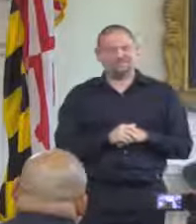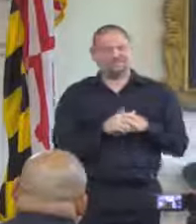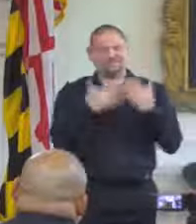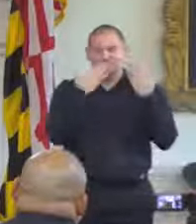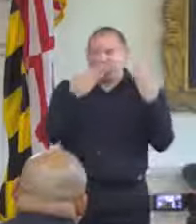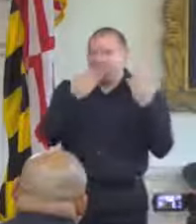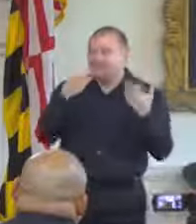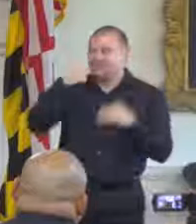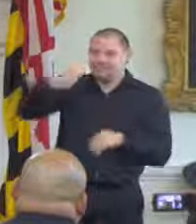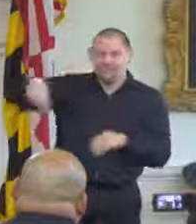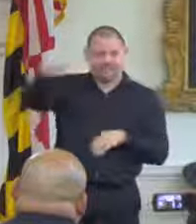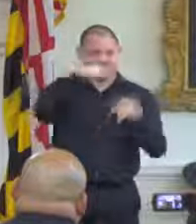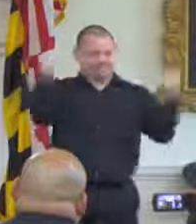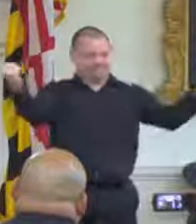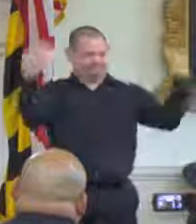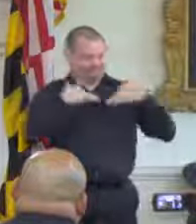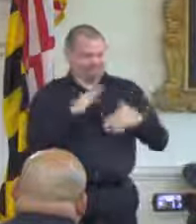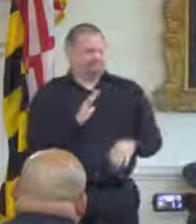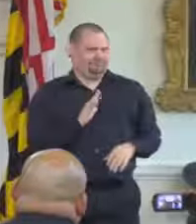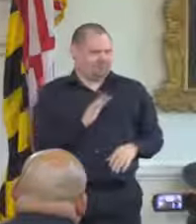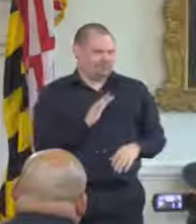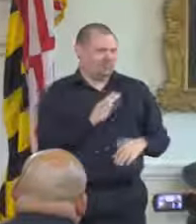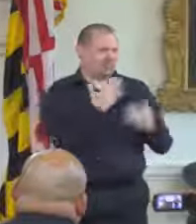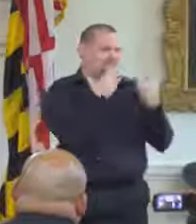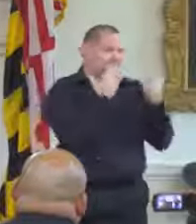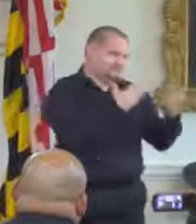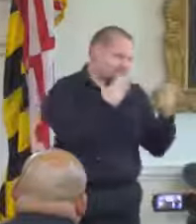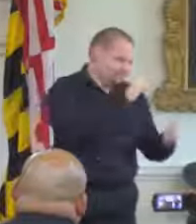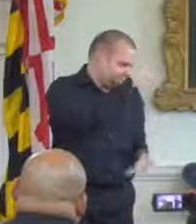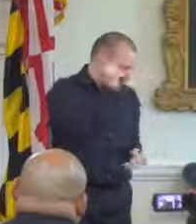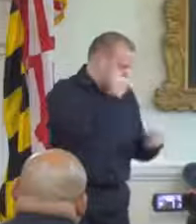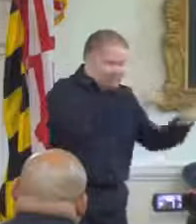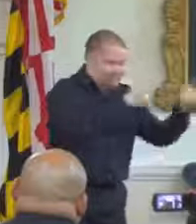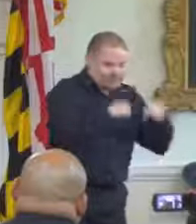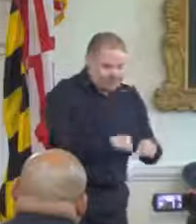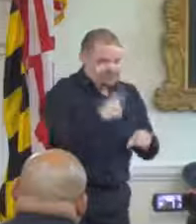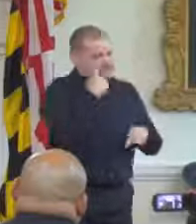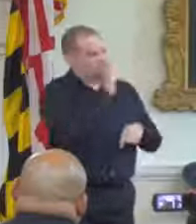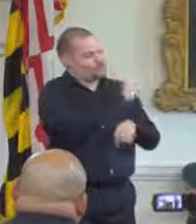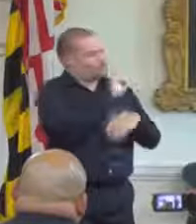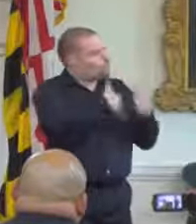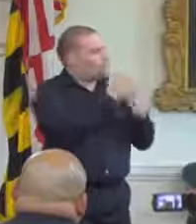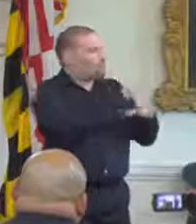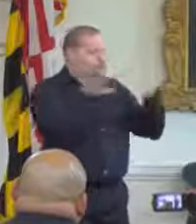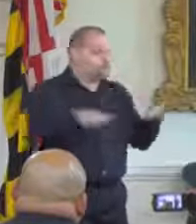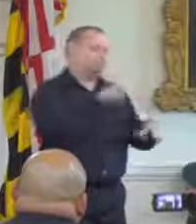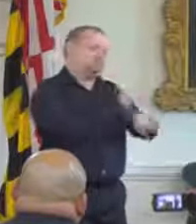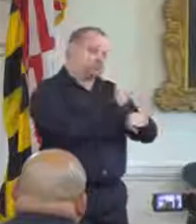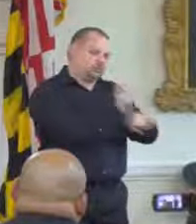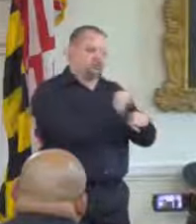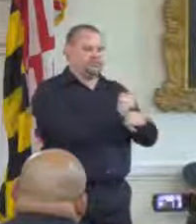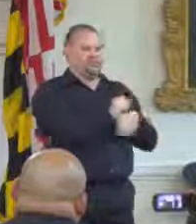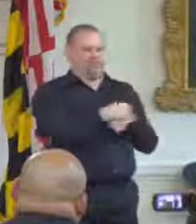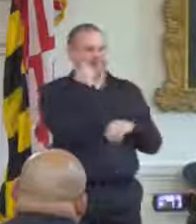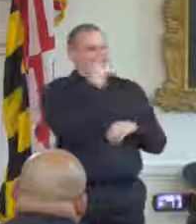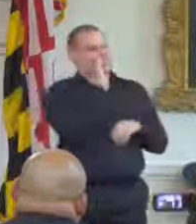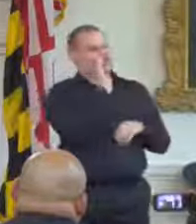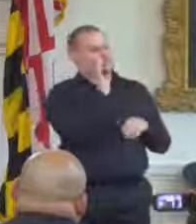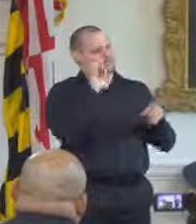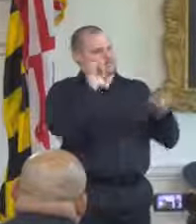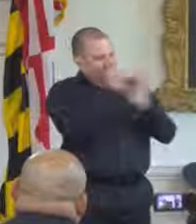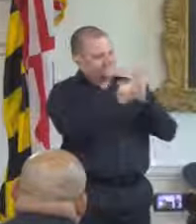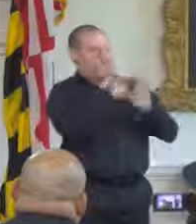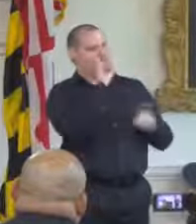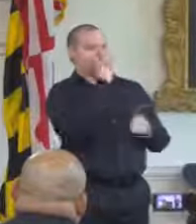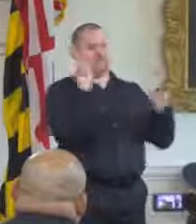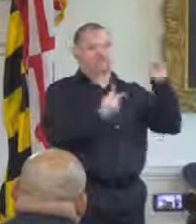Nyle for the incredible work that he's doing on behalf of all of the citizens of the great state of Maryland. And